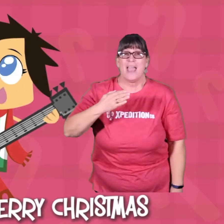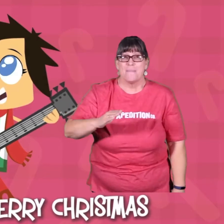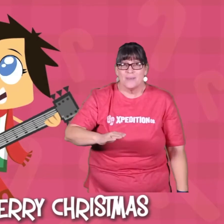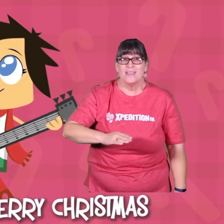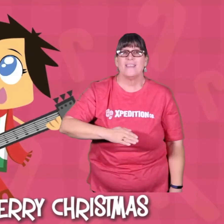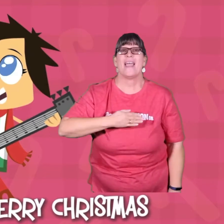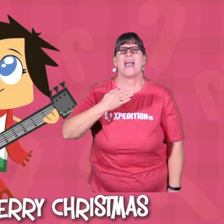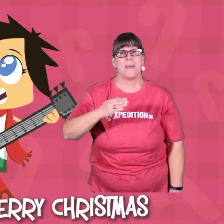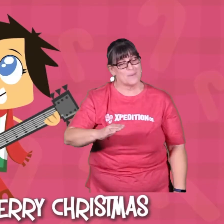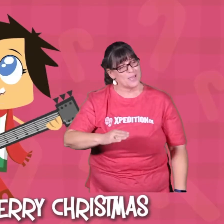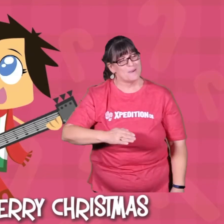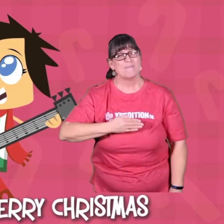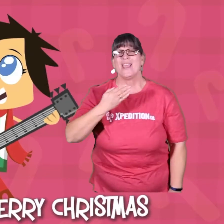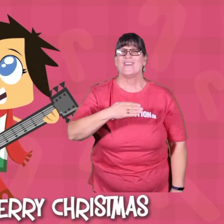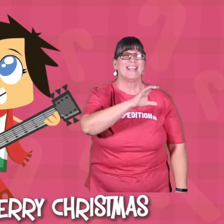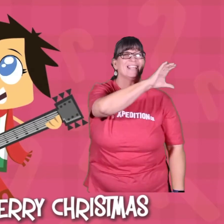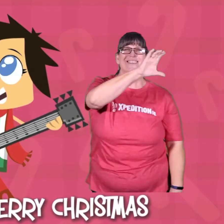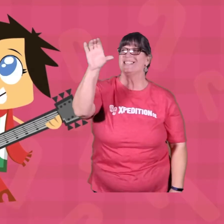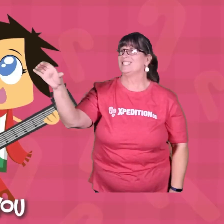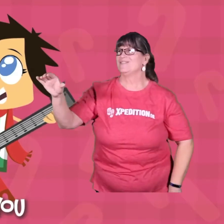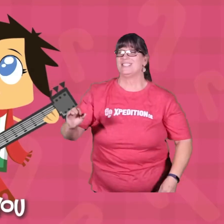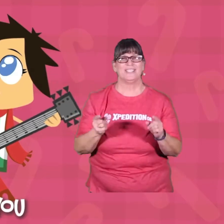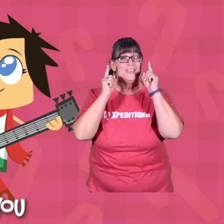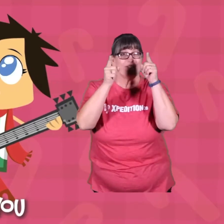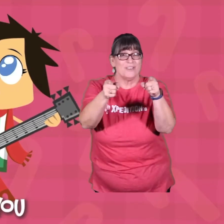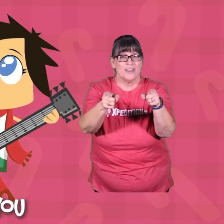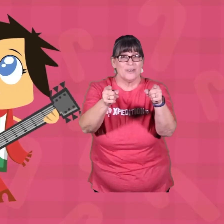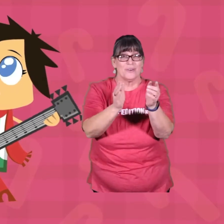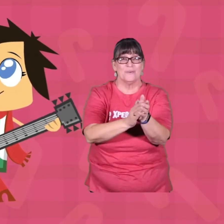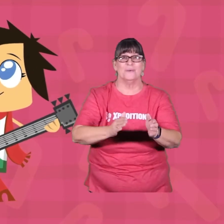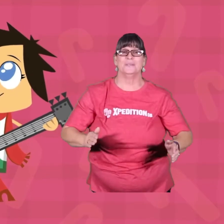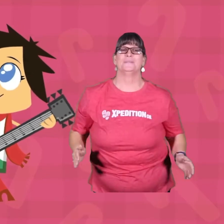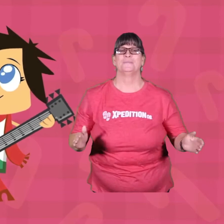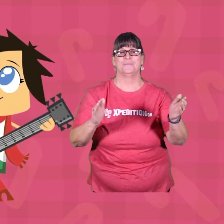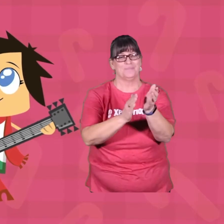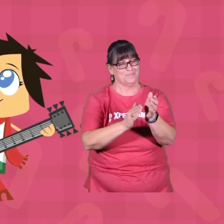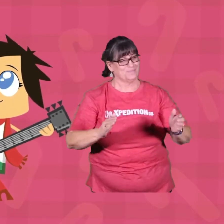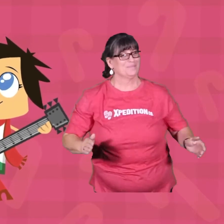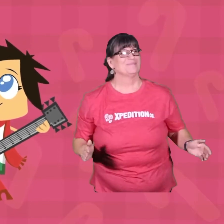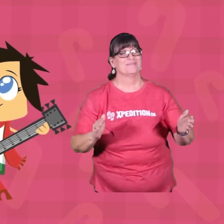Happy, happy, merry Christmas to you